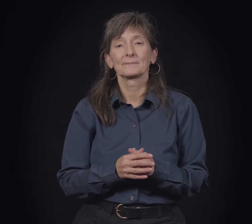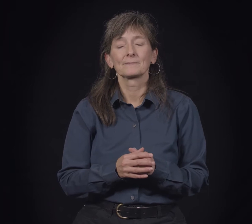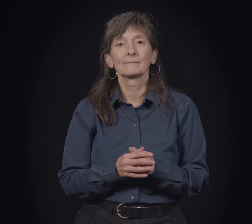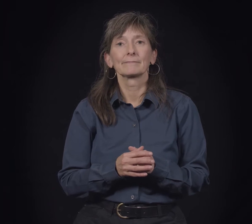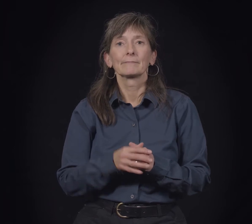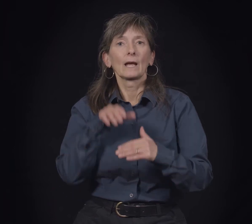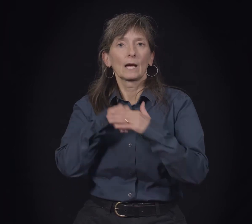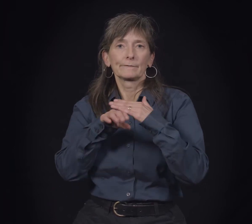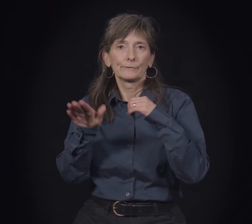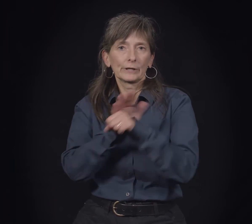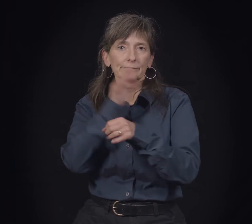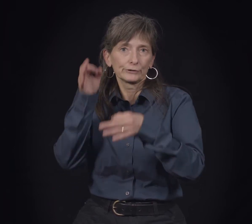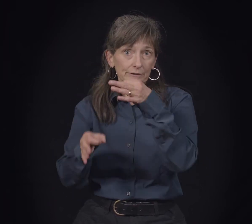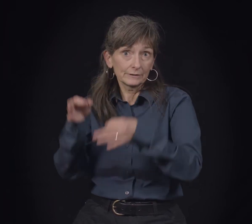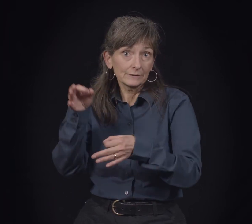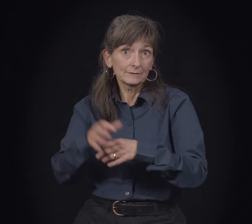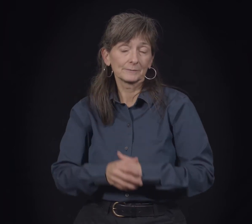access to justice,